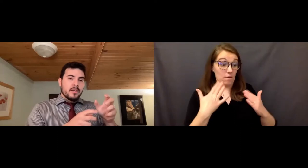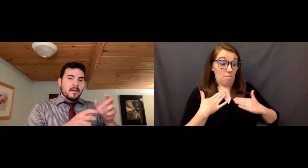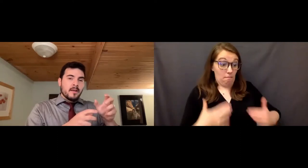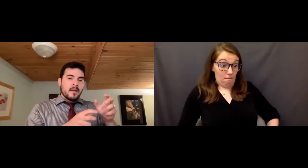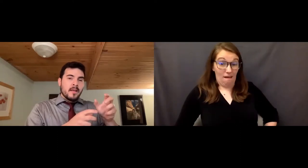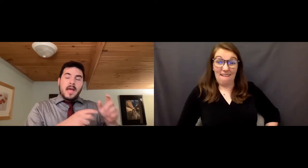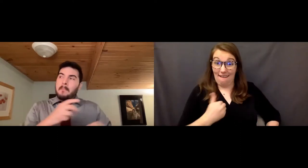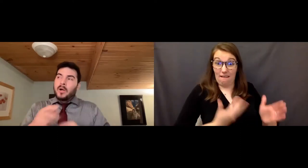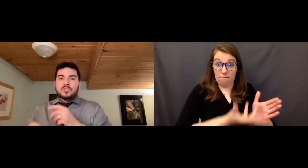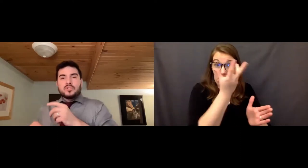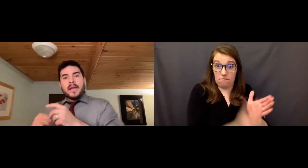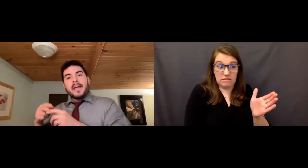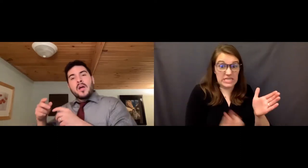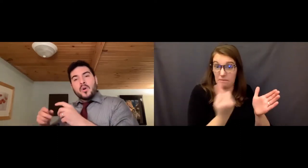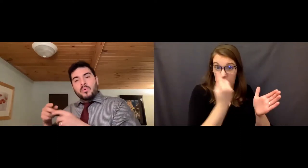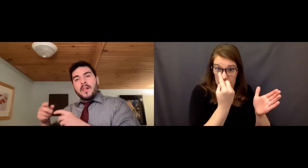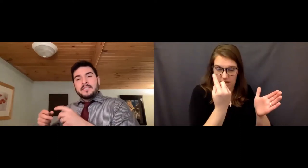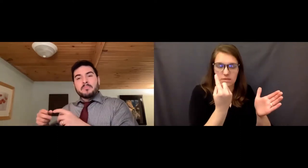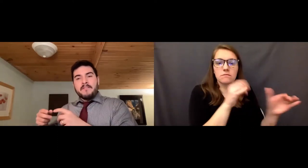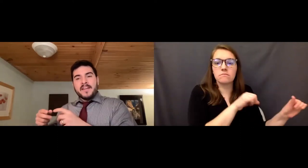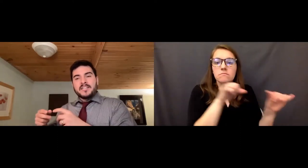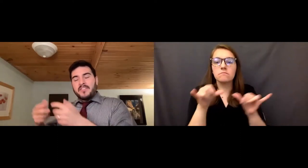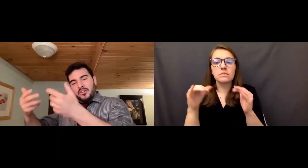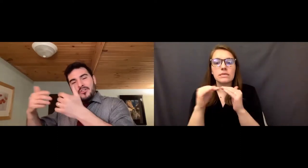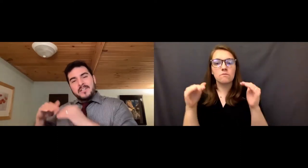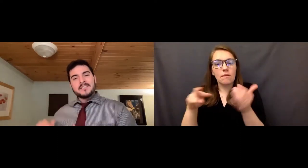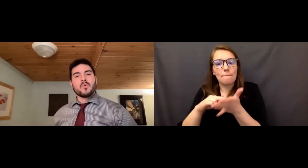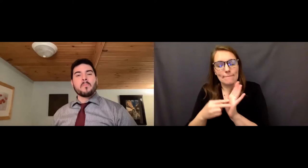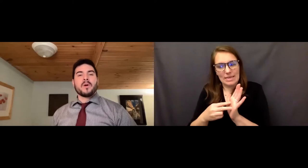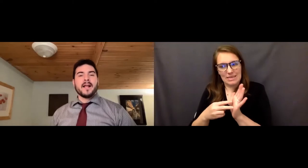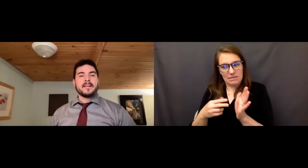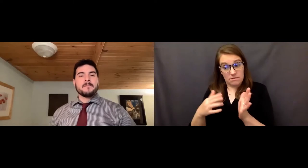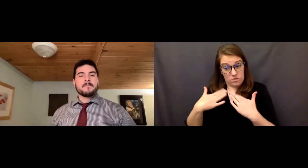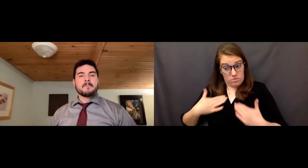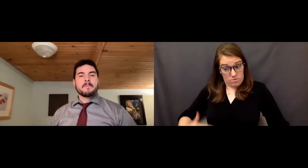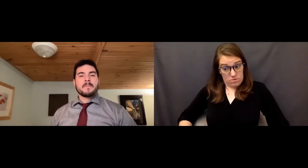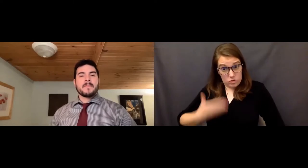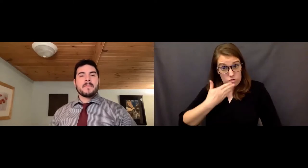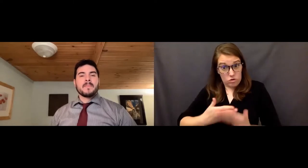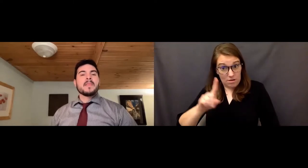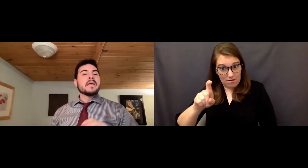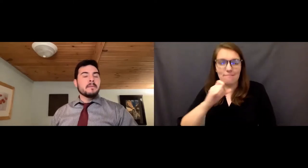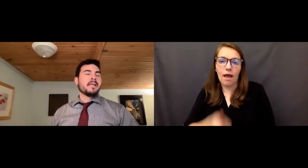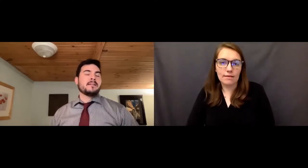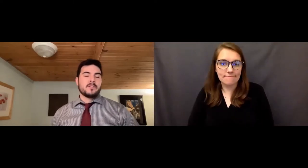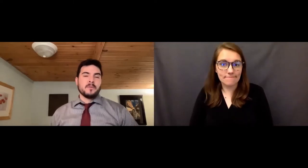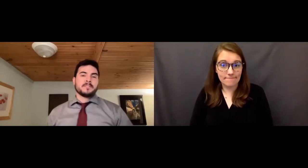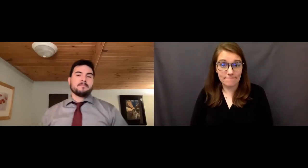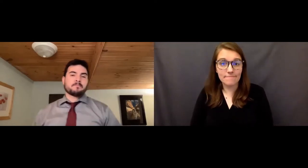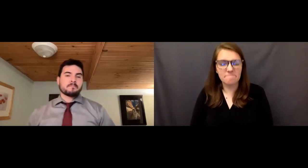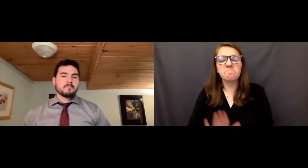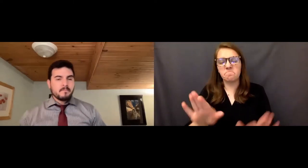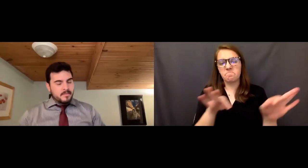good amounts to a correlative privation of the goodness of corporeality. In plain